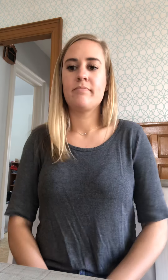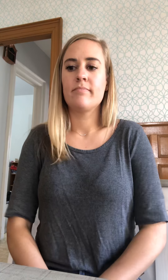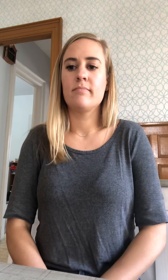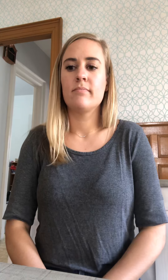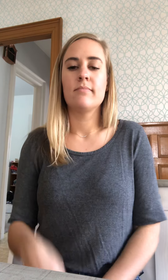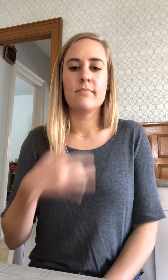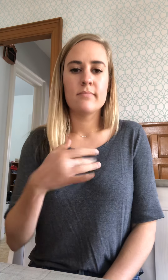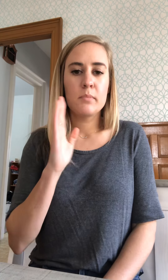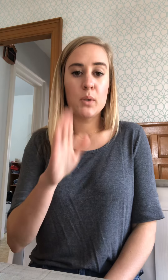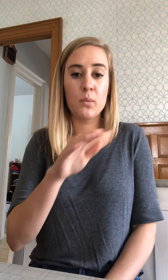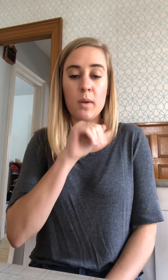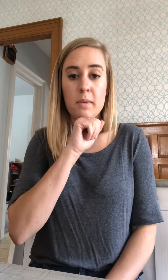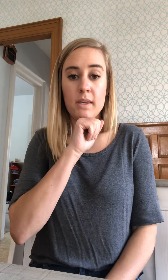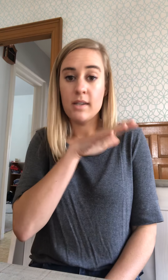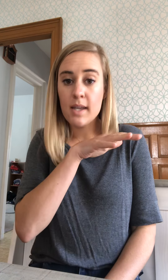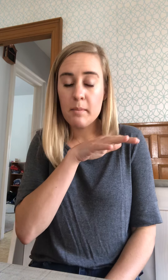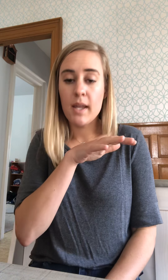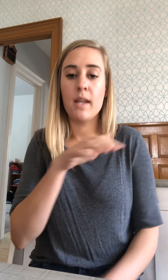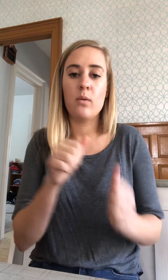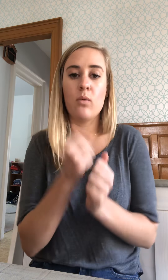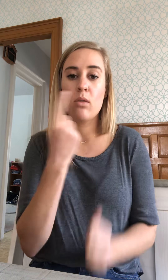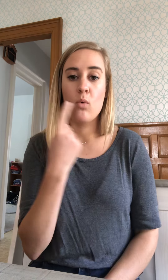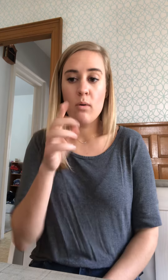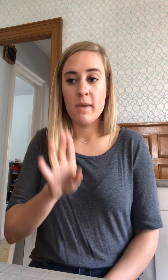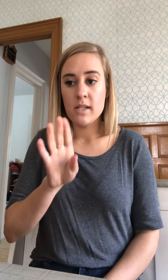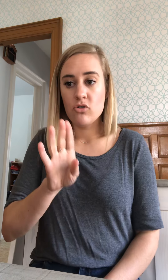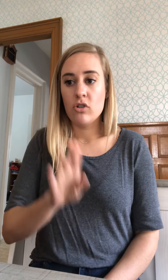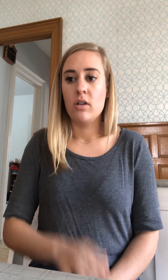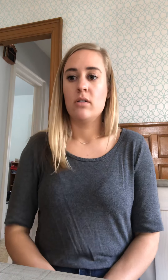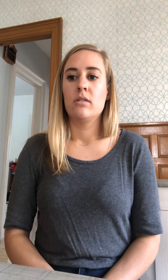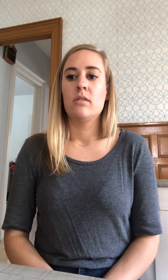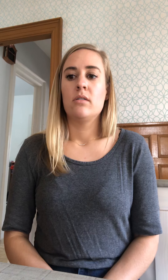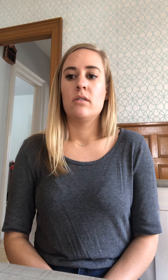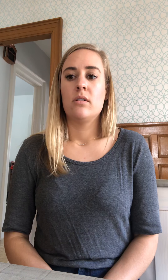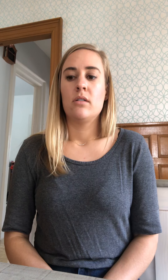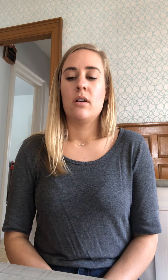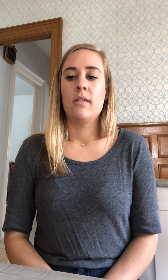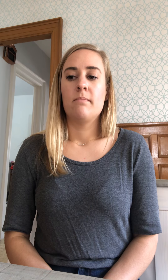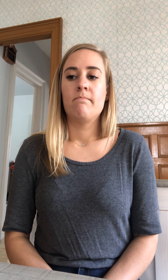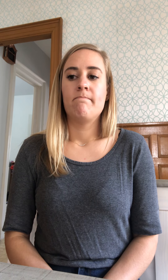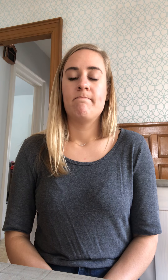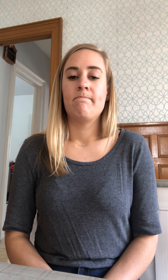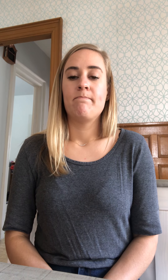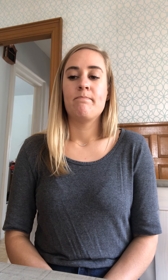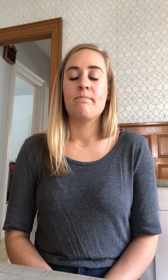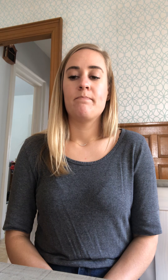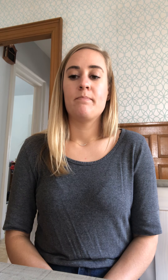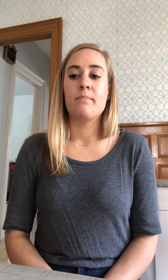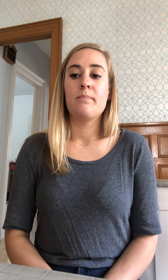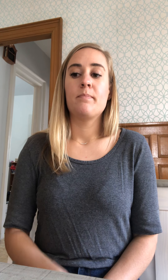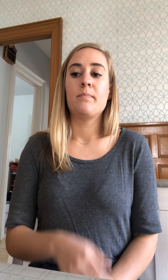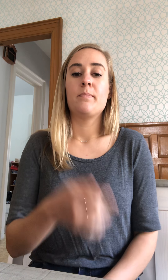contaminated by oral bacteria, which is never a good thing. So when we treat these, two things we want to